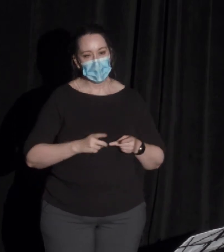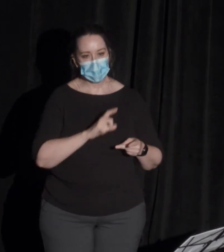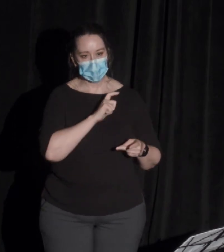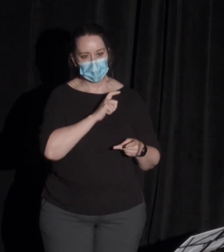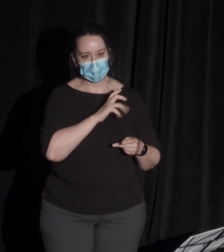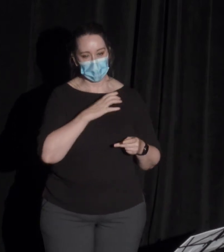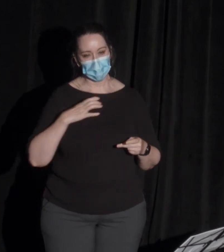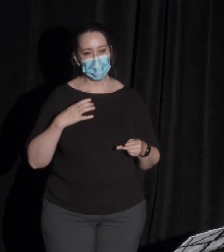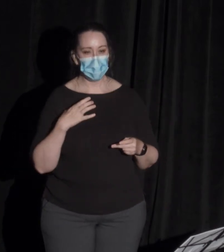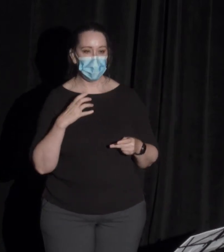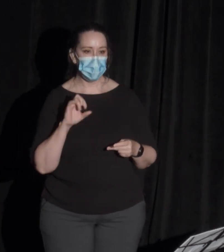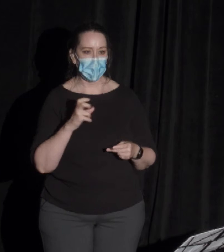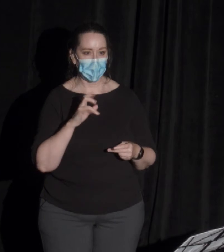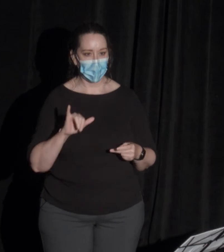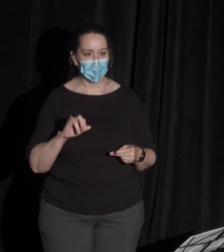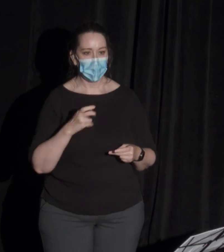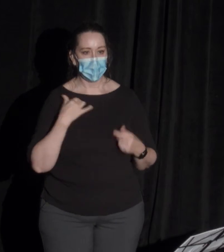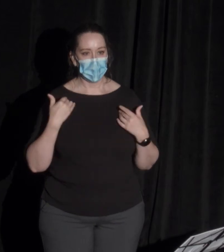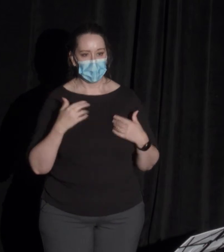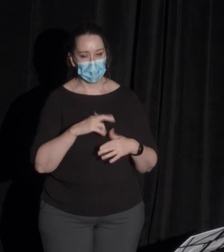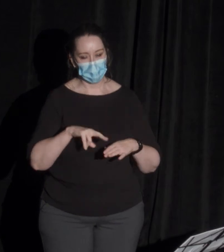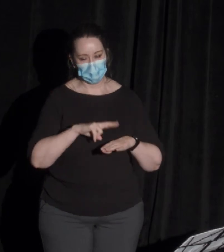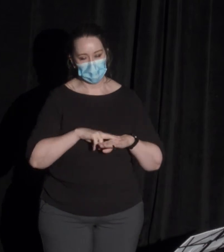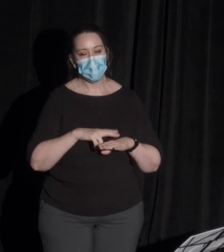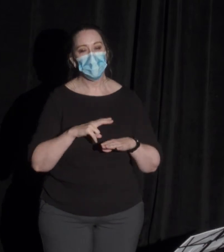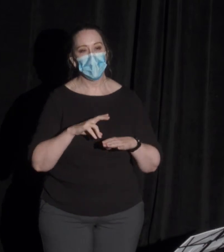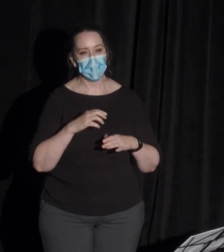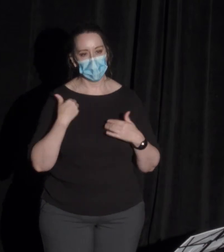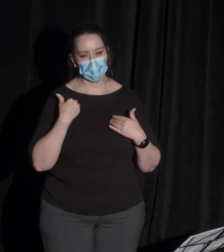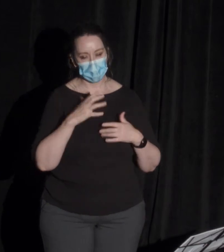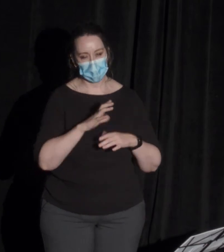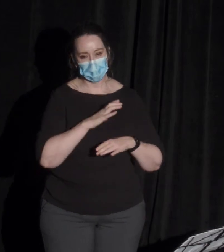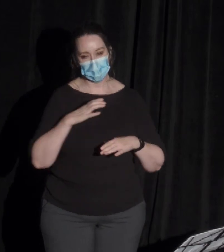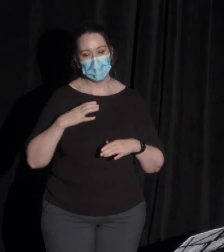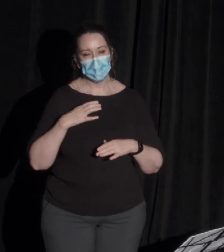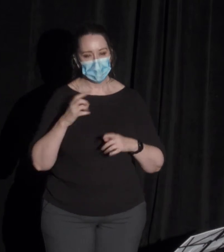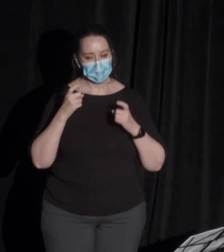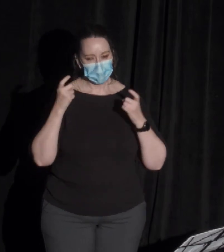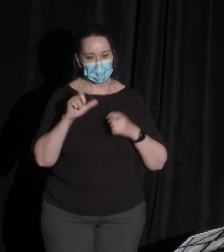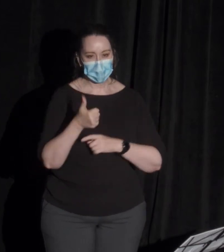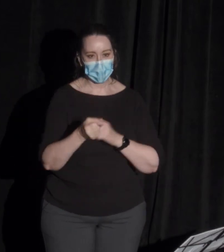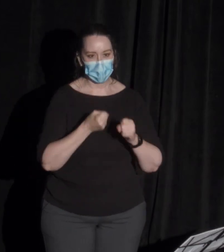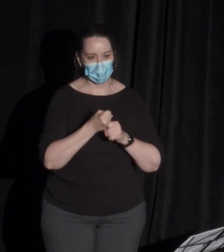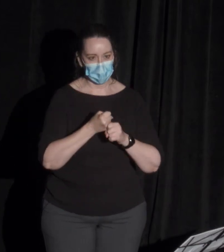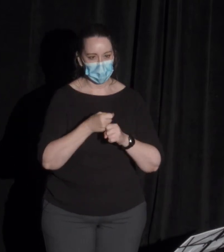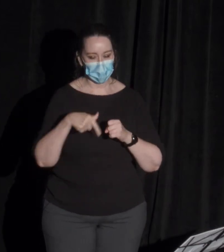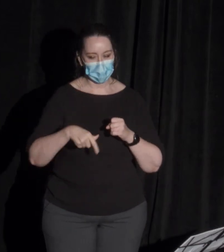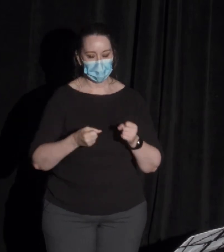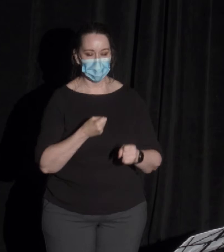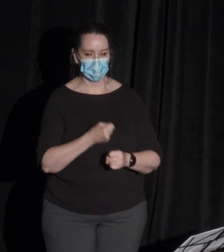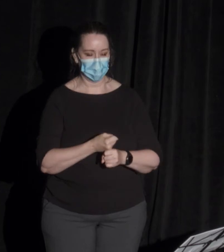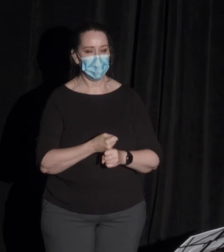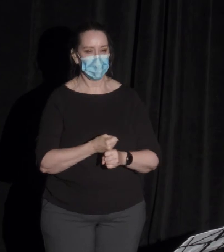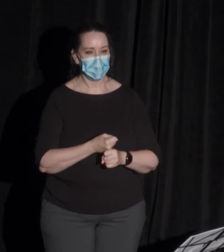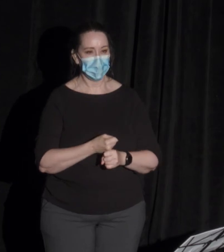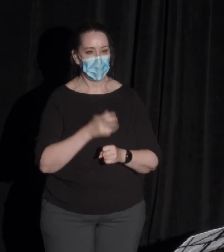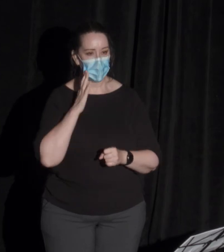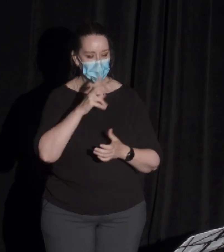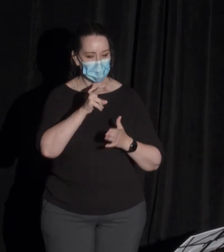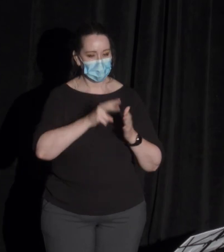Shy Nations Youth Council. And like Eowyn said, we're going to be celebrating our 10 years this year, and we're going to be reading a land